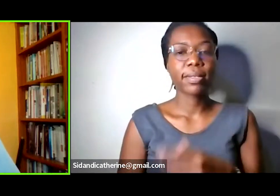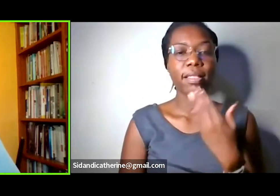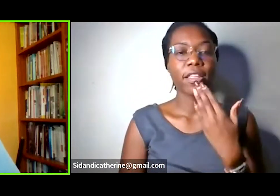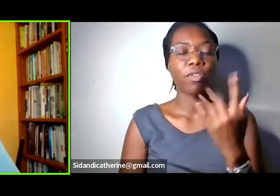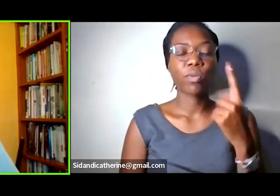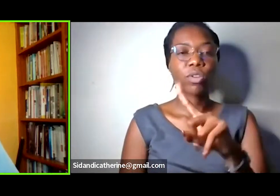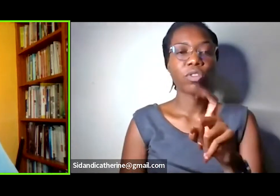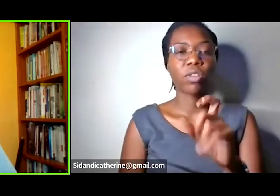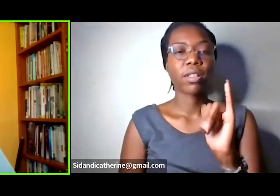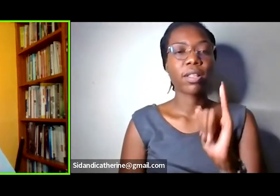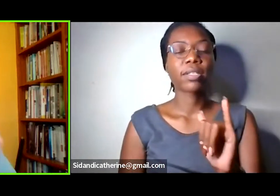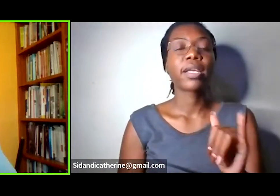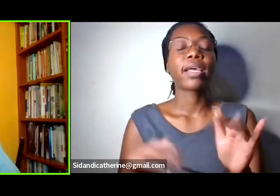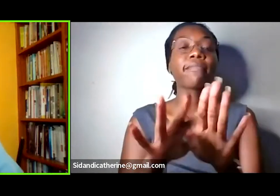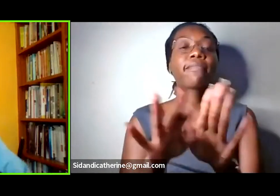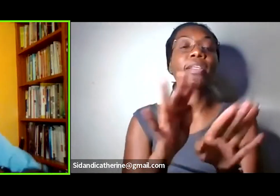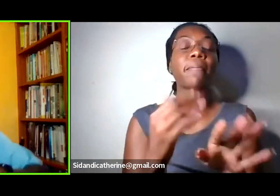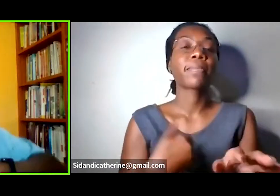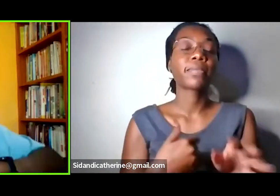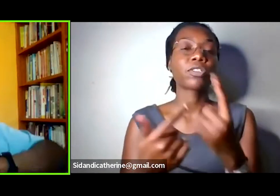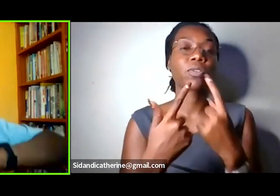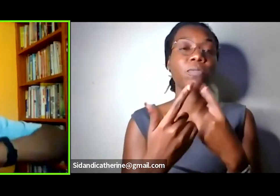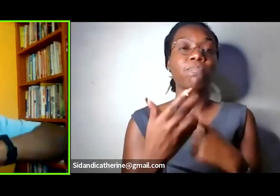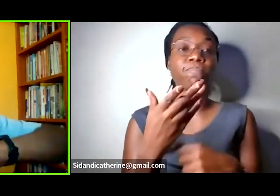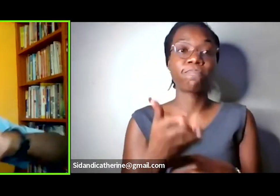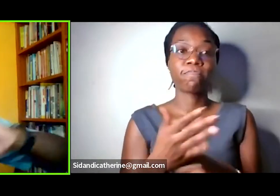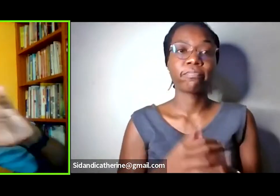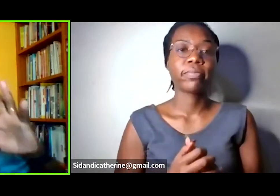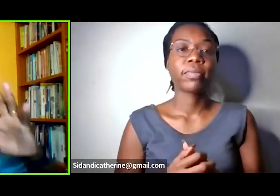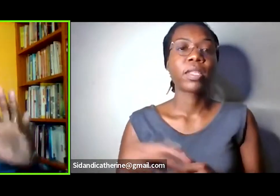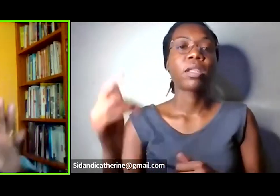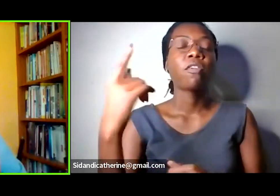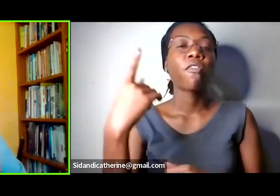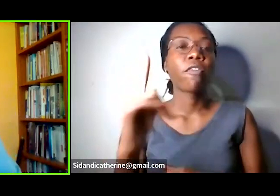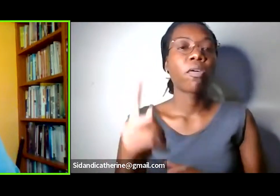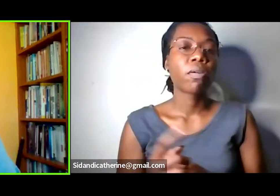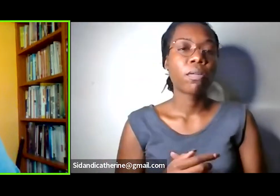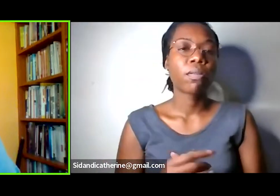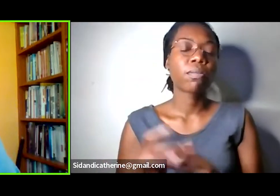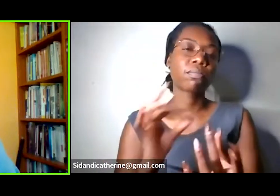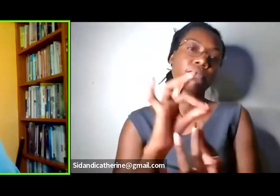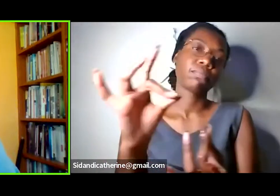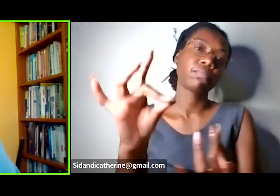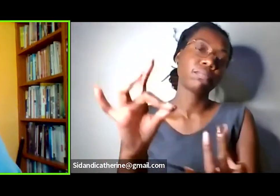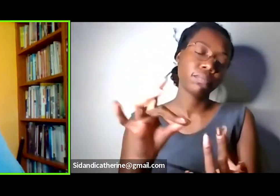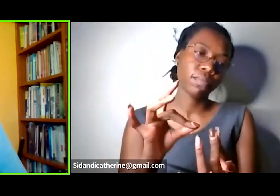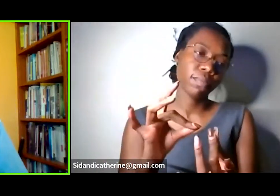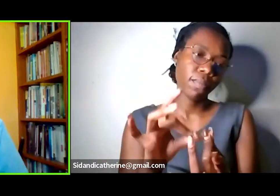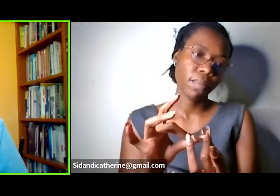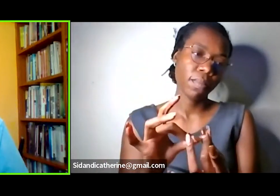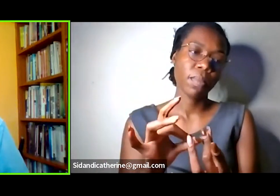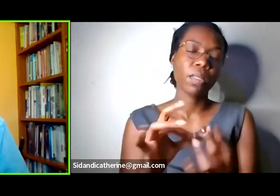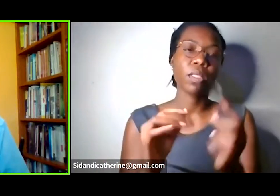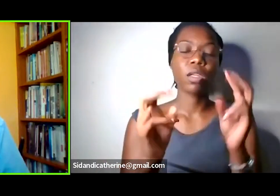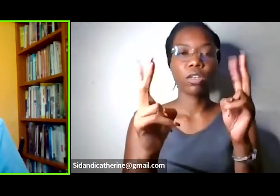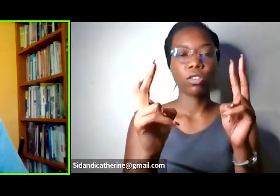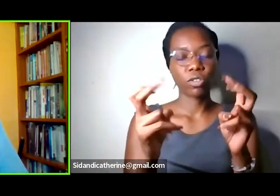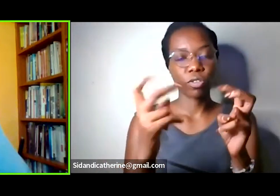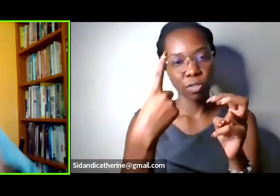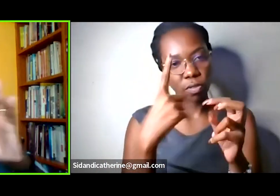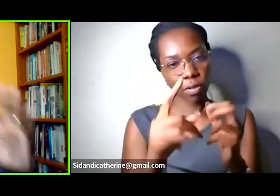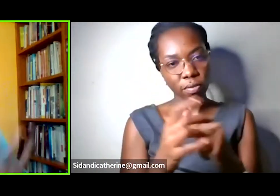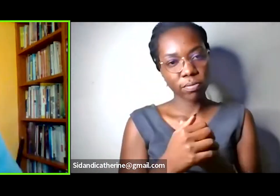It's always about how the person feels. And I always say the soft skills, especially in terms of how you